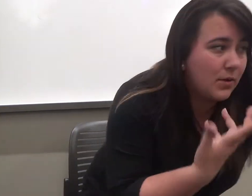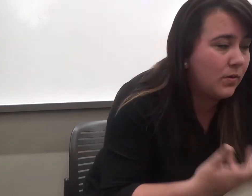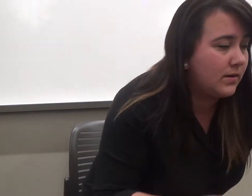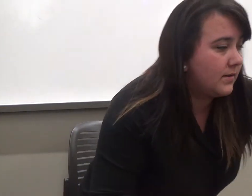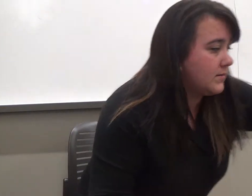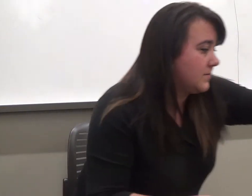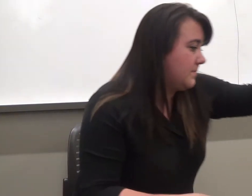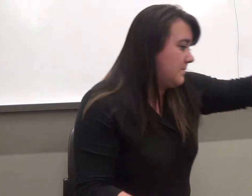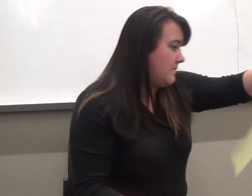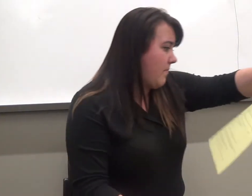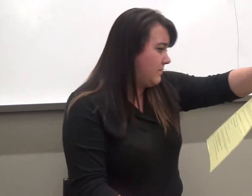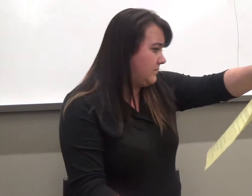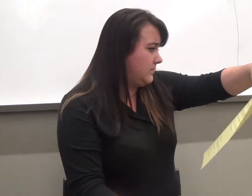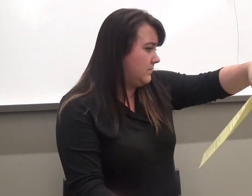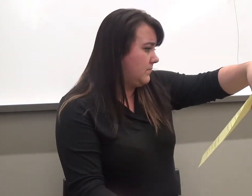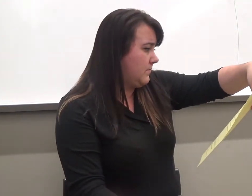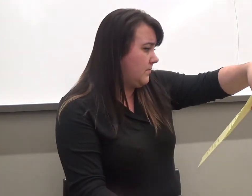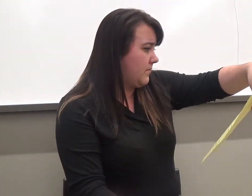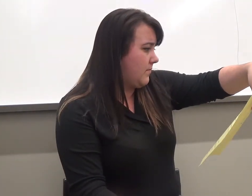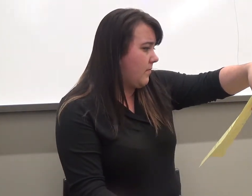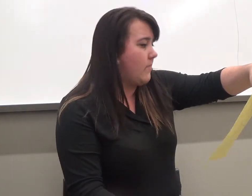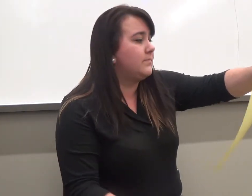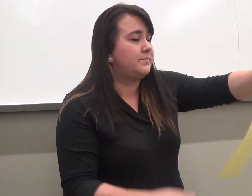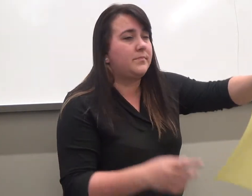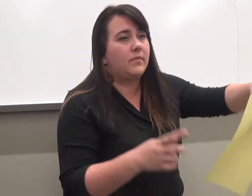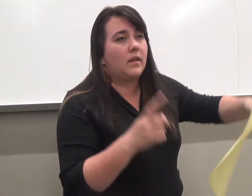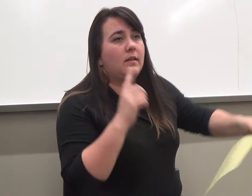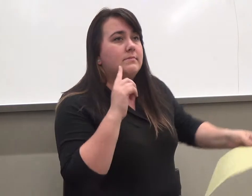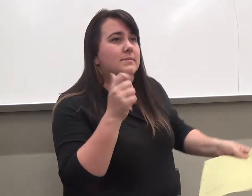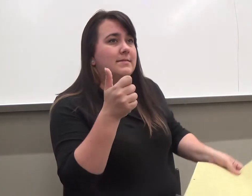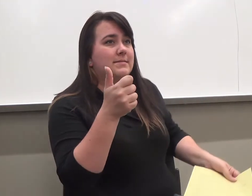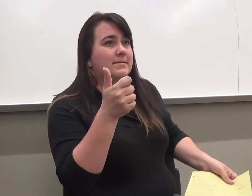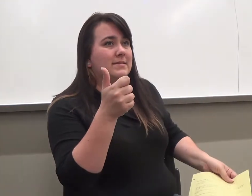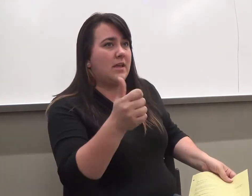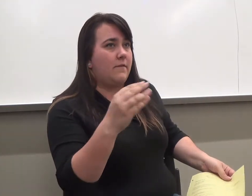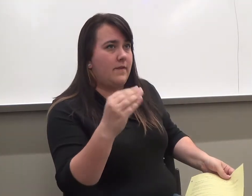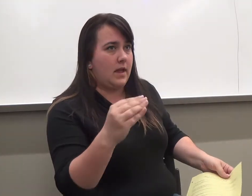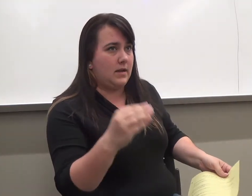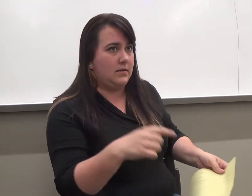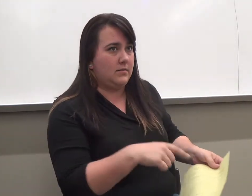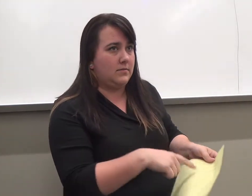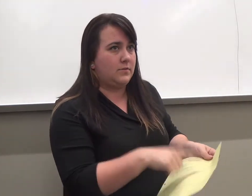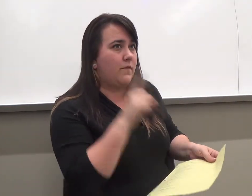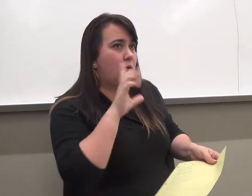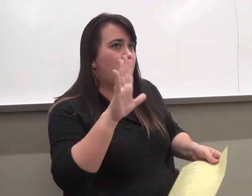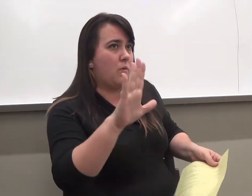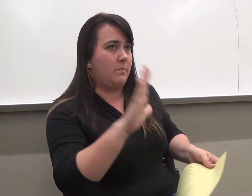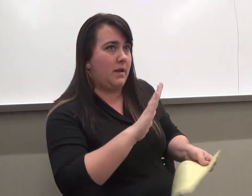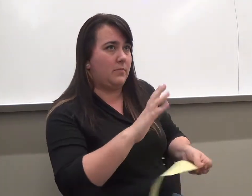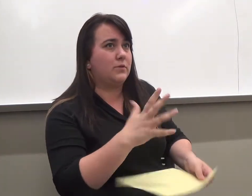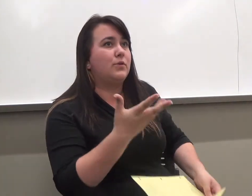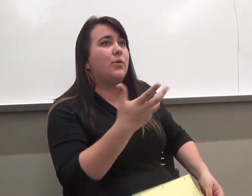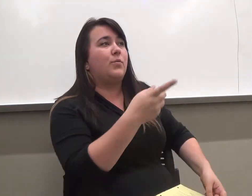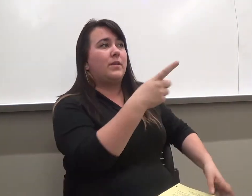desk working on their paper. She was just basically asking if this Okay, is due use Tuesday. this time to work on your paper. And let me get back to